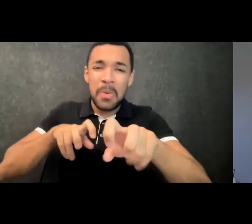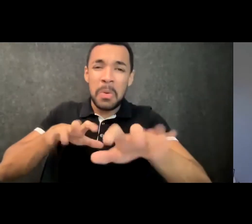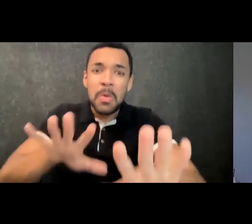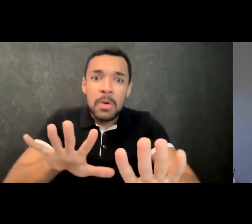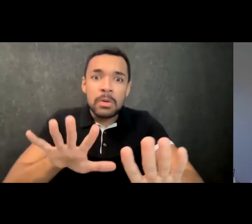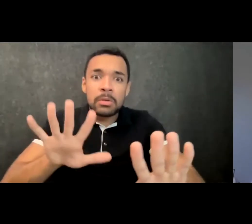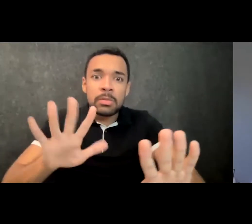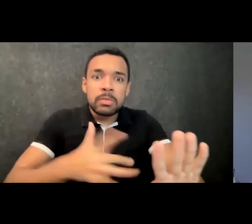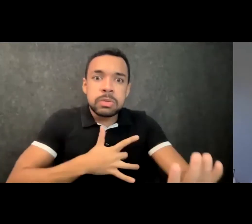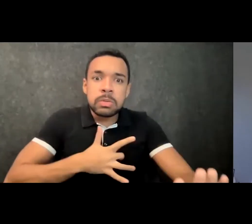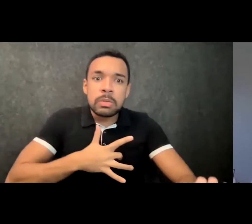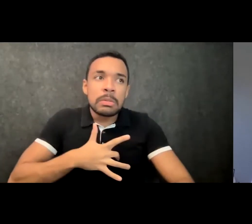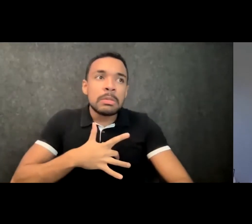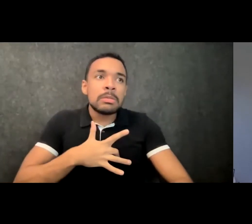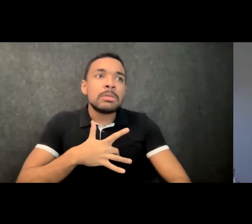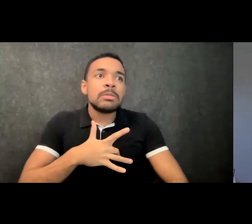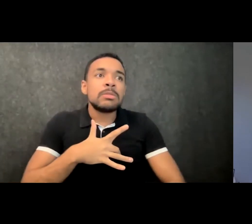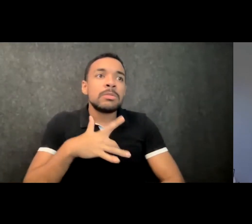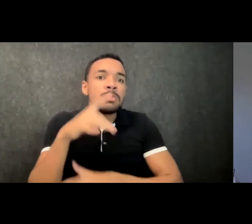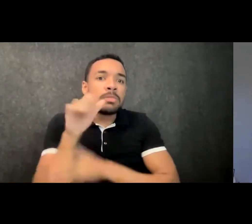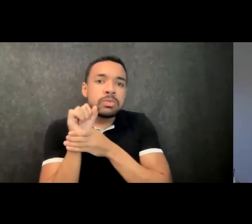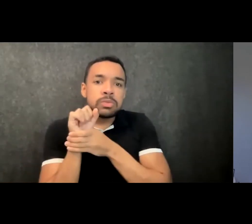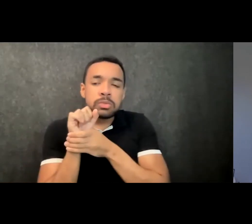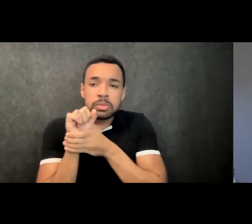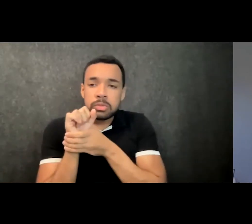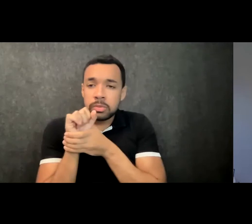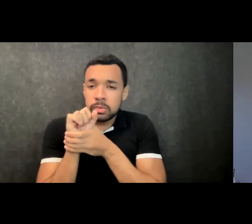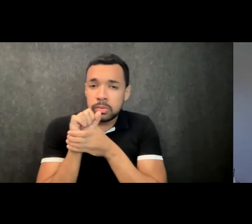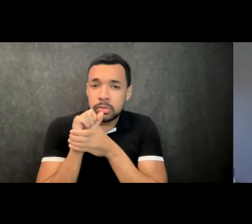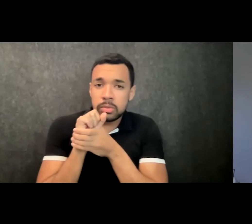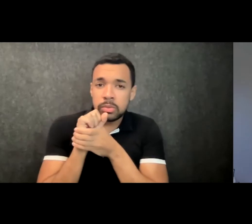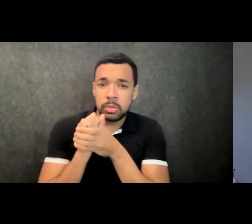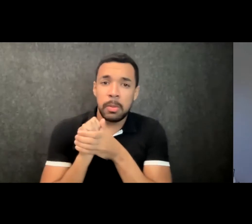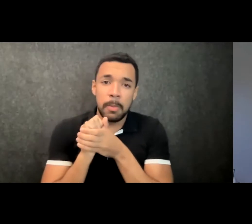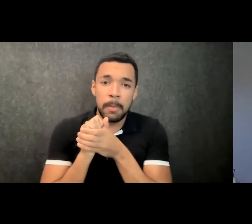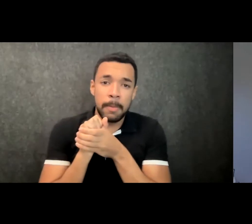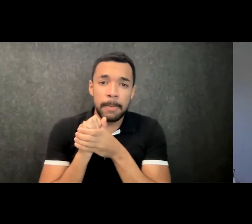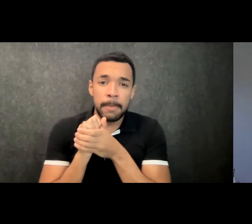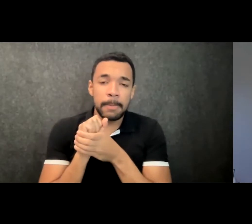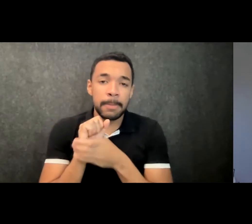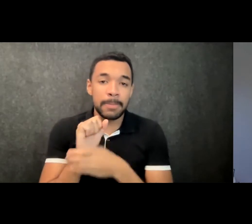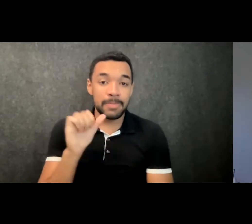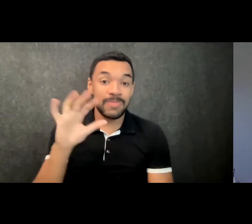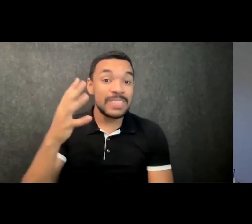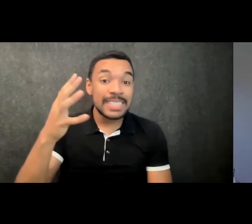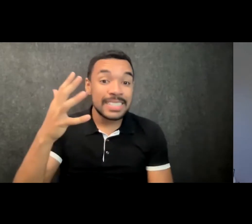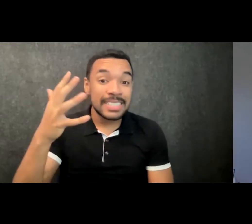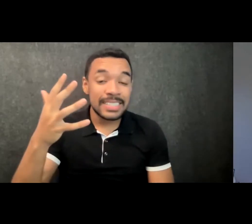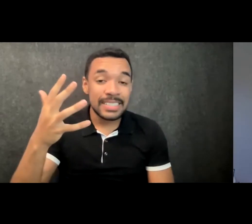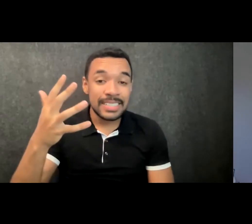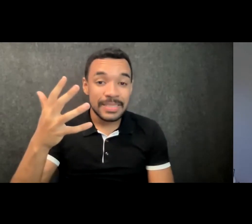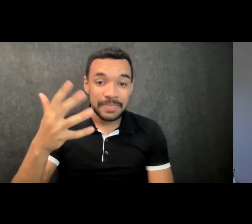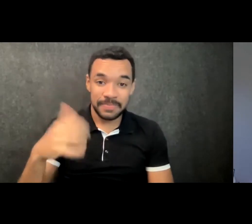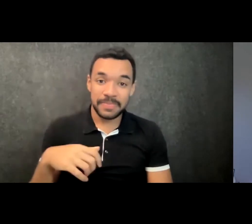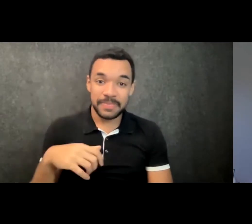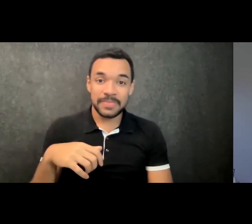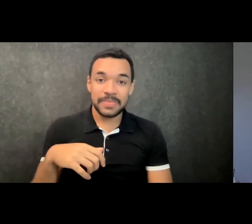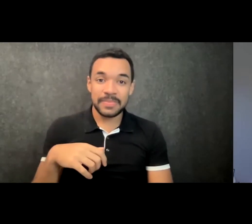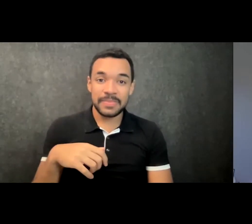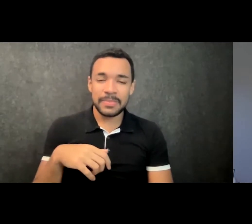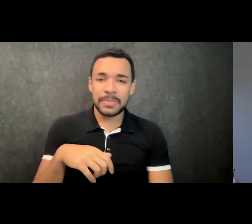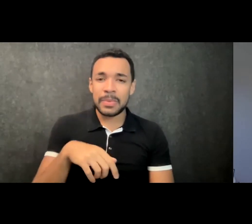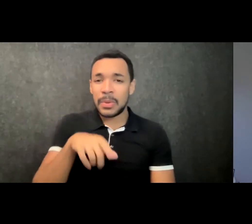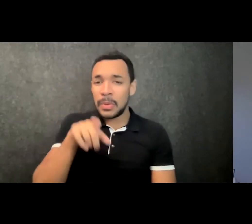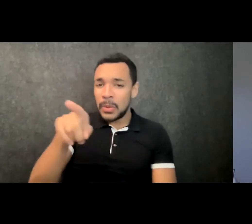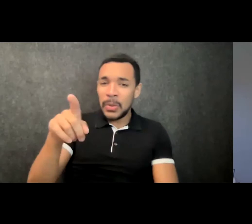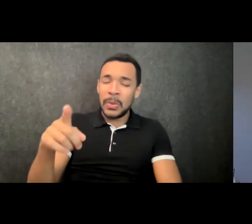The pull, the slip. 5, you swirl my desolate